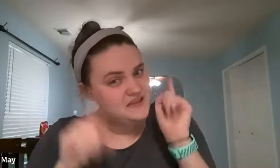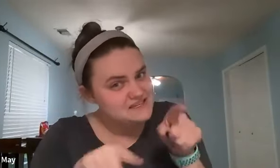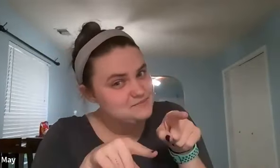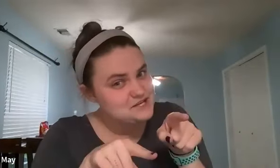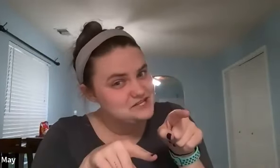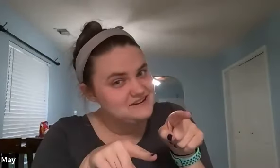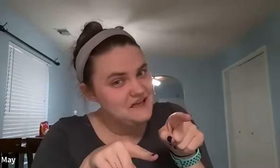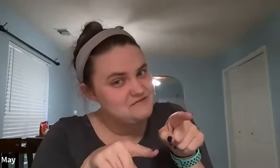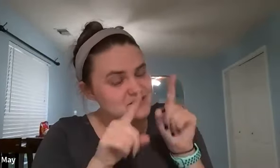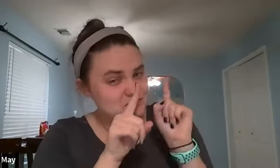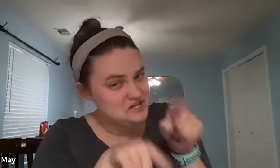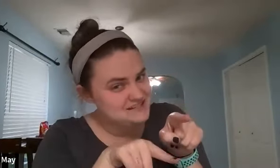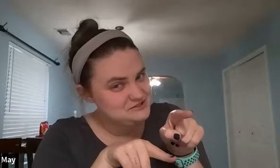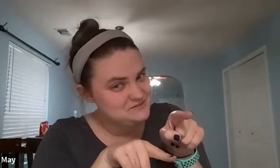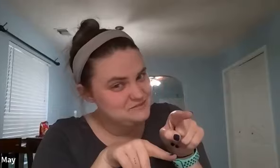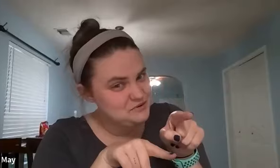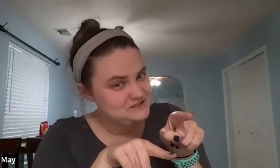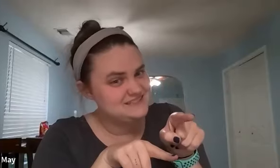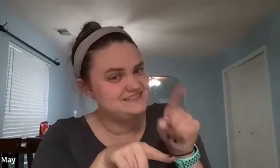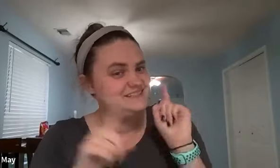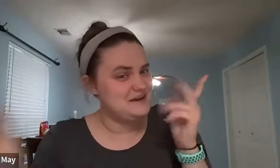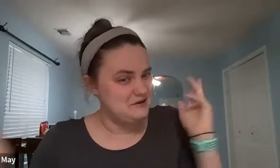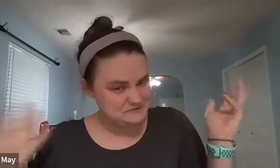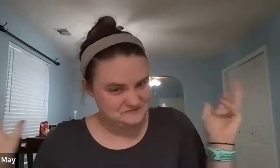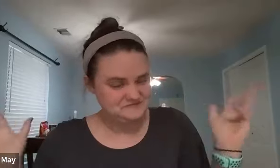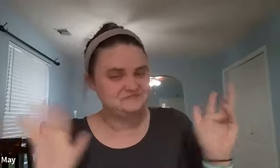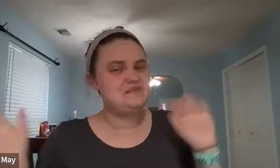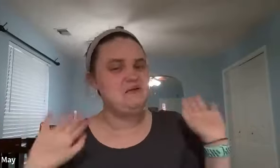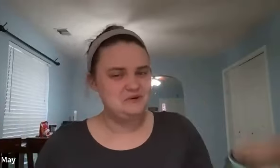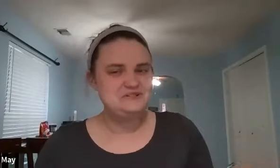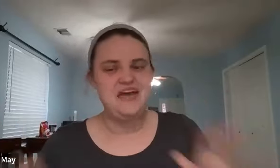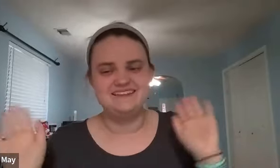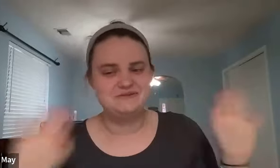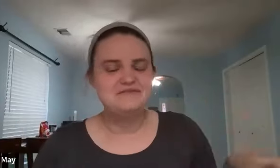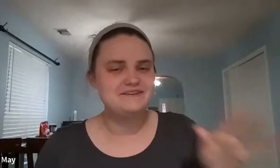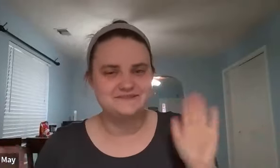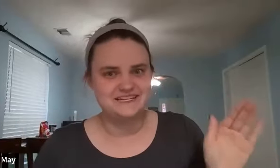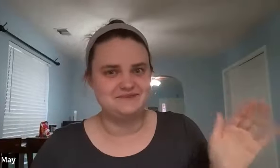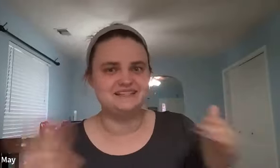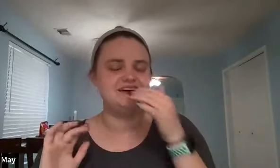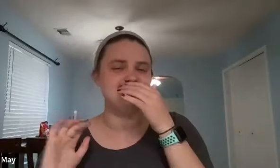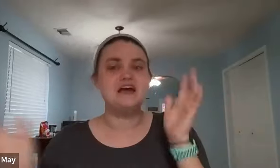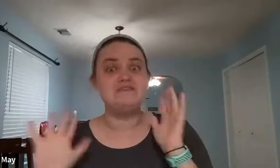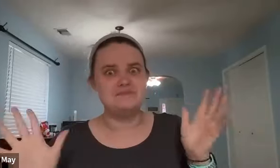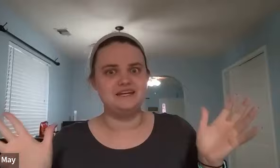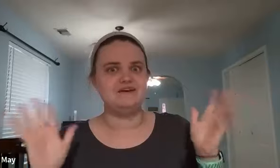He's especially going to love them because we're going to do some sports. So we'll do that. Like we have like 15 minutes left. There's not that many that we